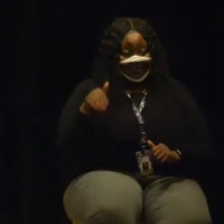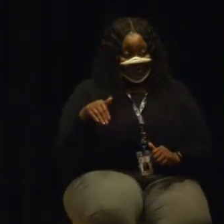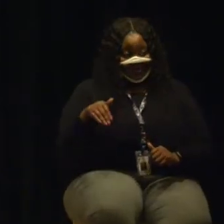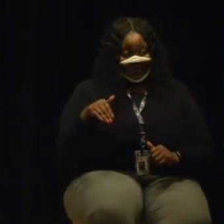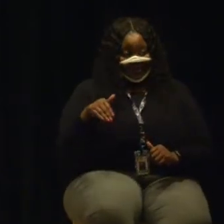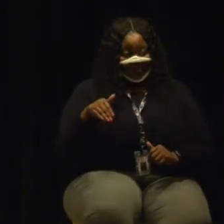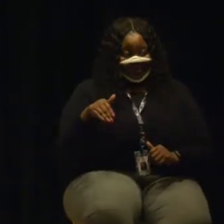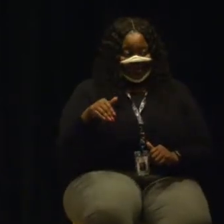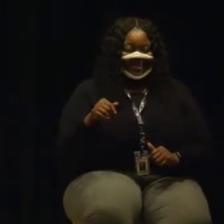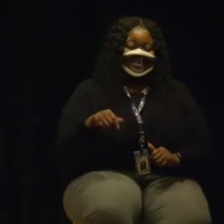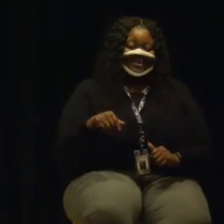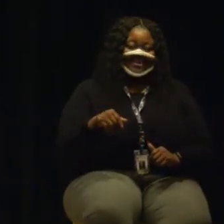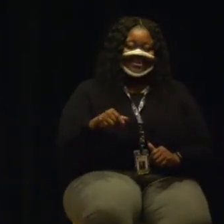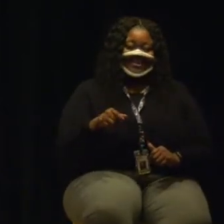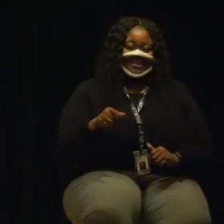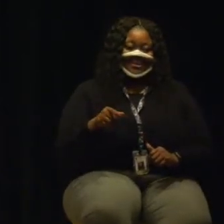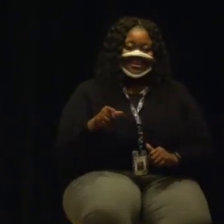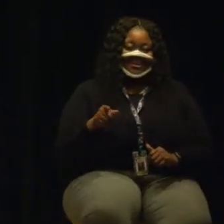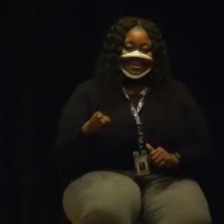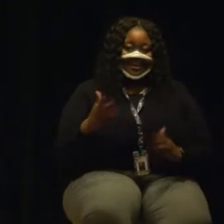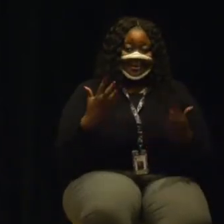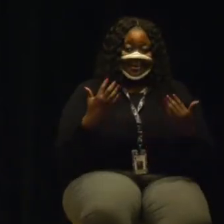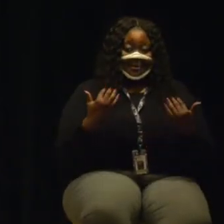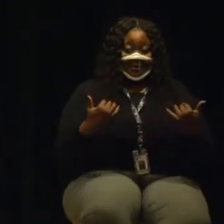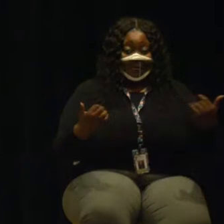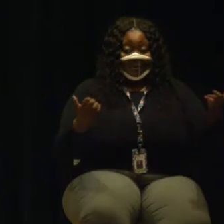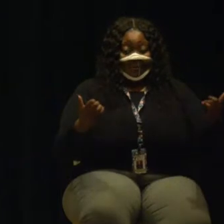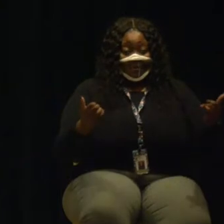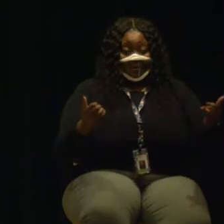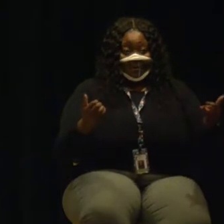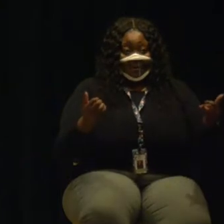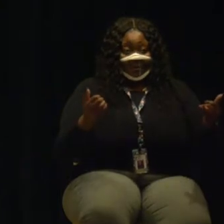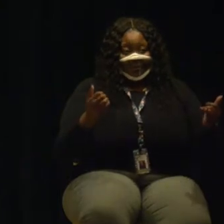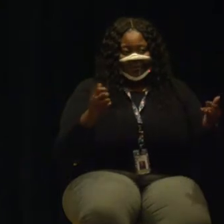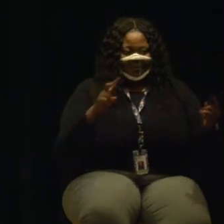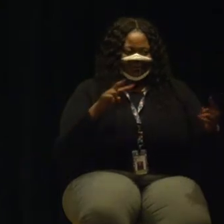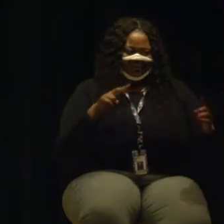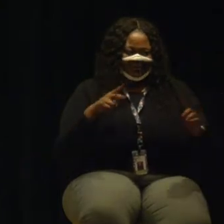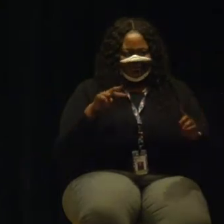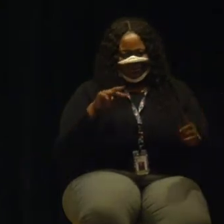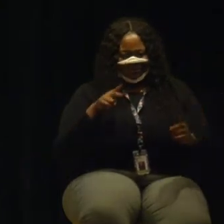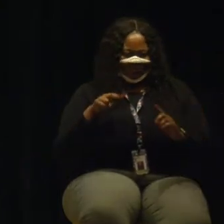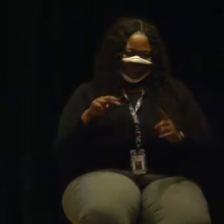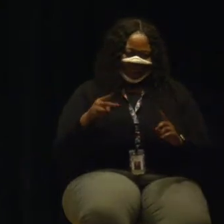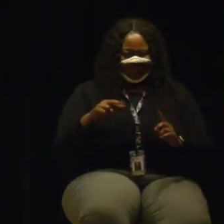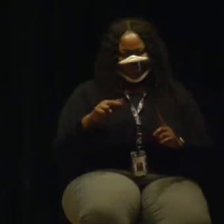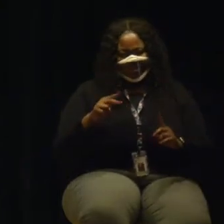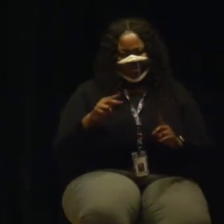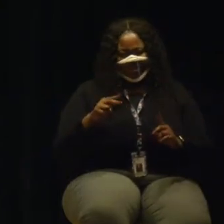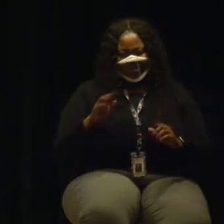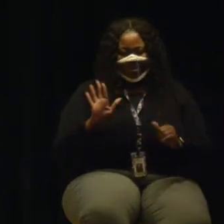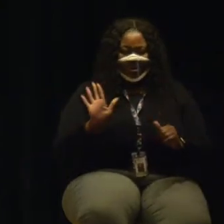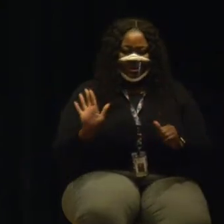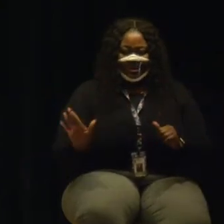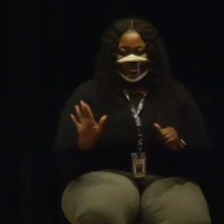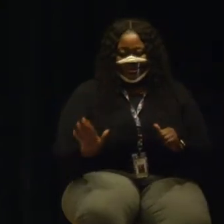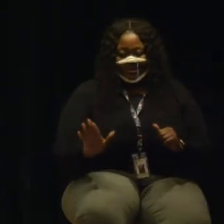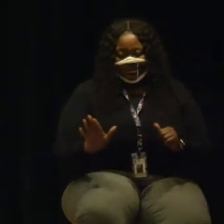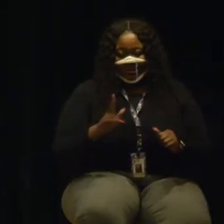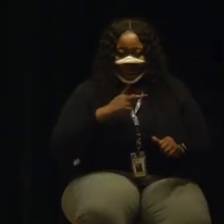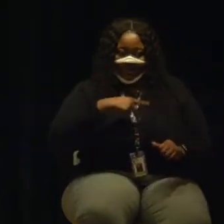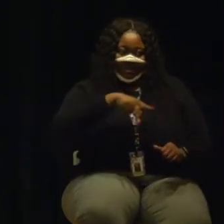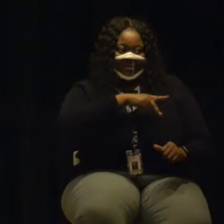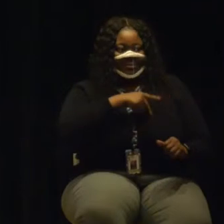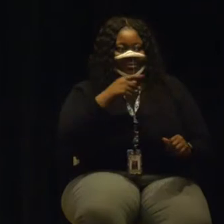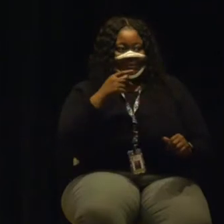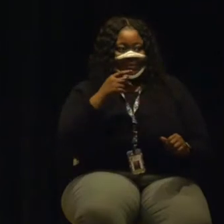no control over the audience's projection, right? Like, so like whatever he's fighting for is what he's fighting for, but he has no control over all those